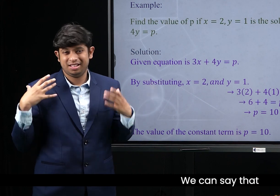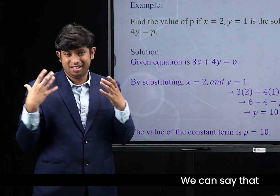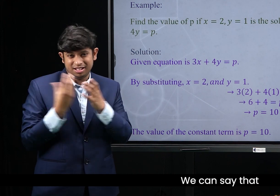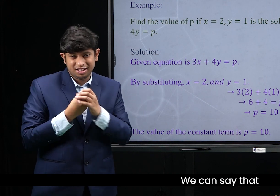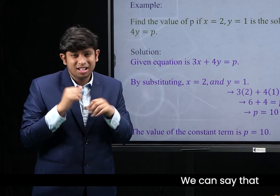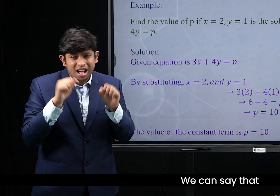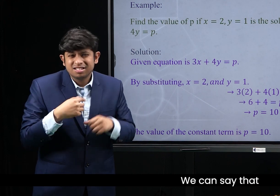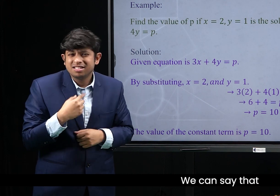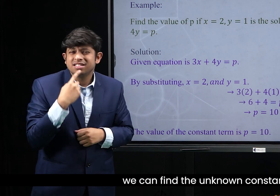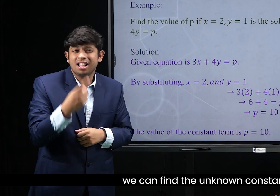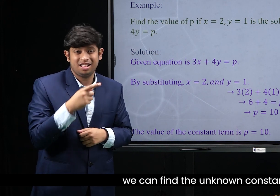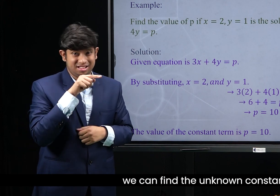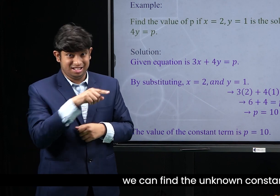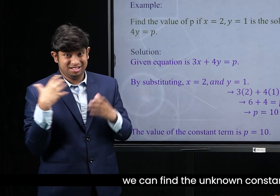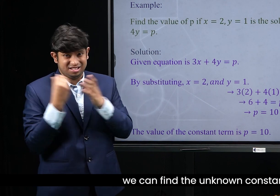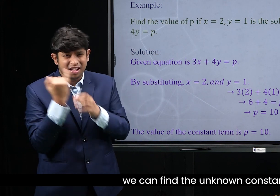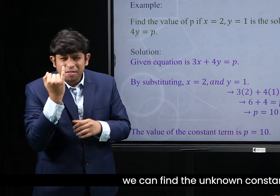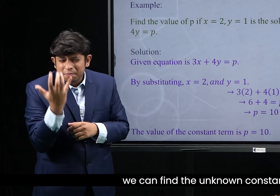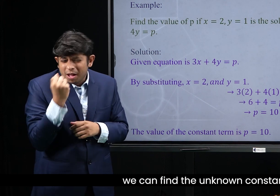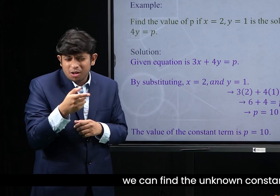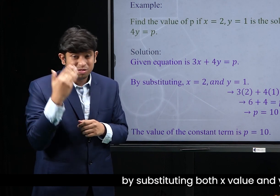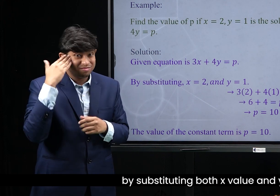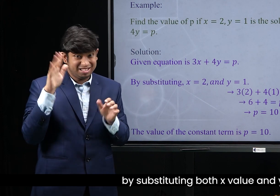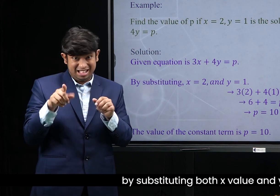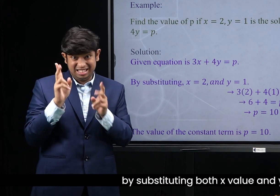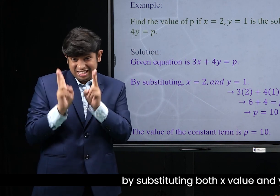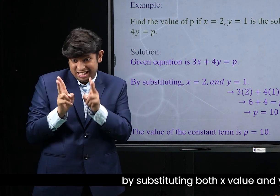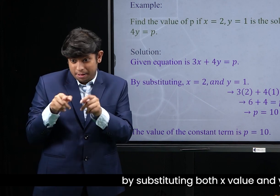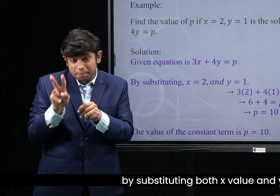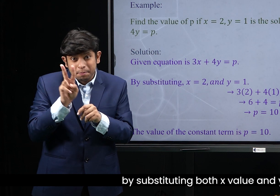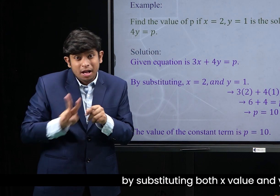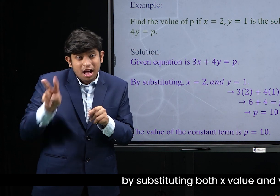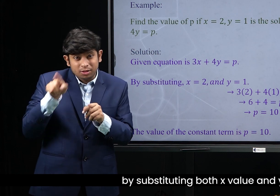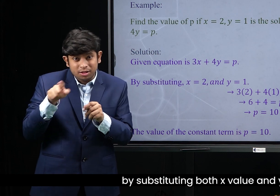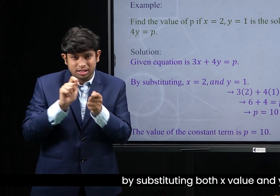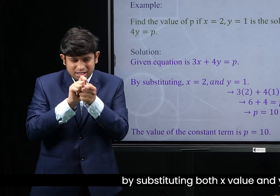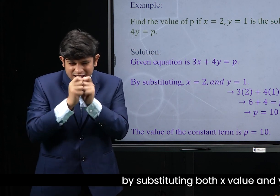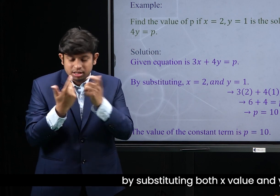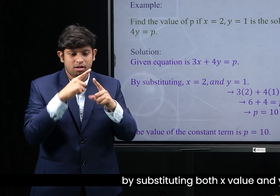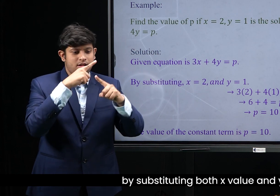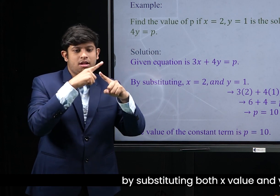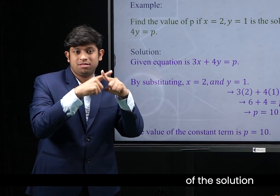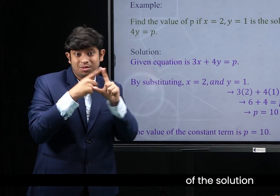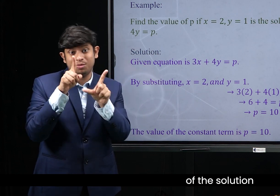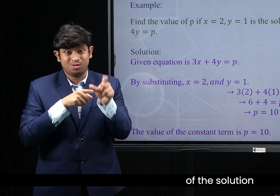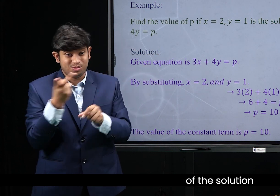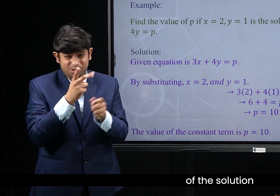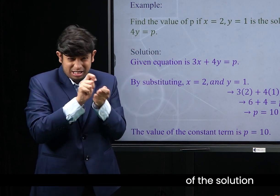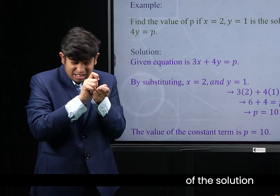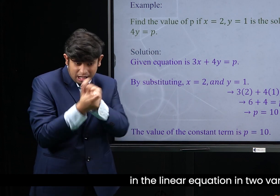We can say that we can find the unknown constant value by substituting both x value and y values of the solution in the